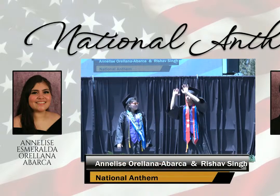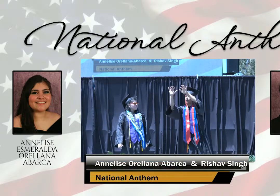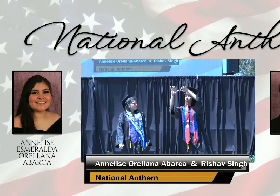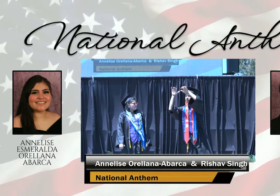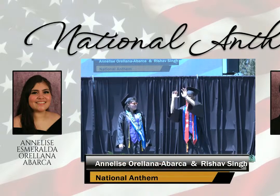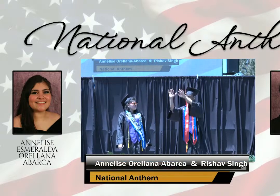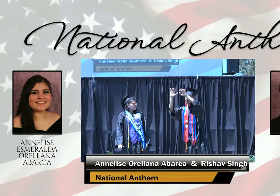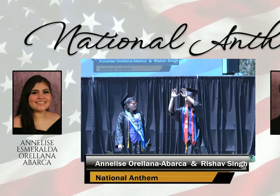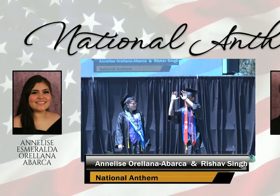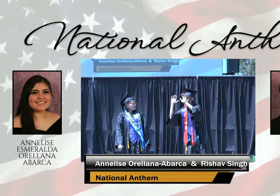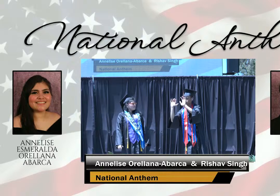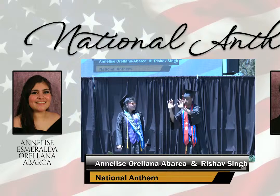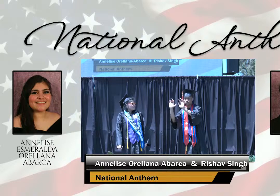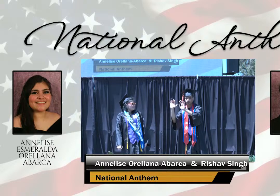watched were so